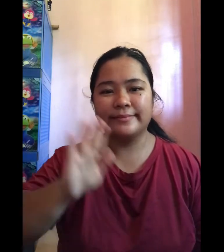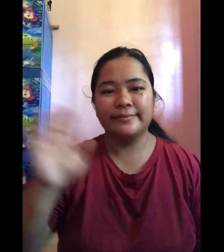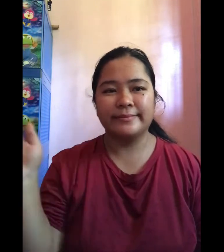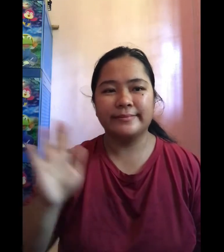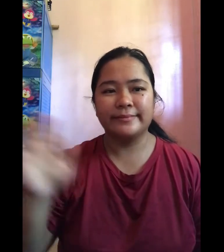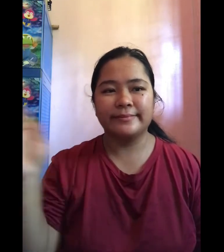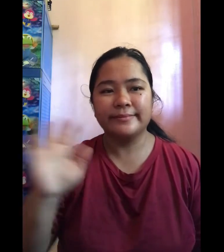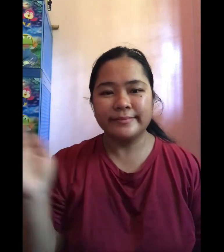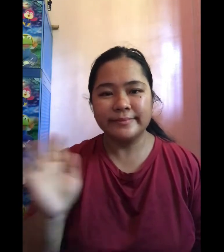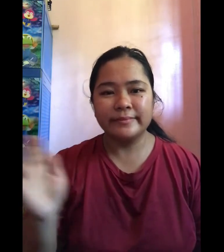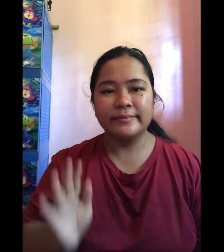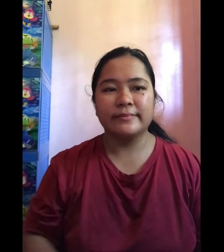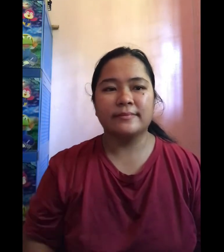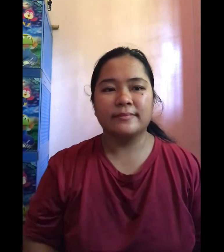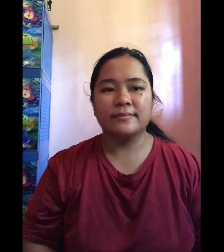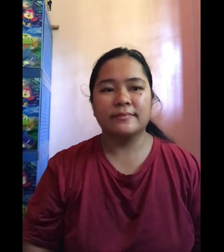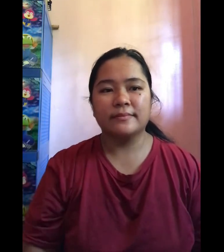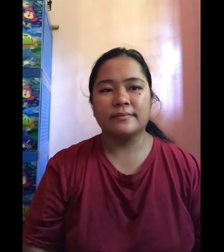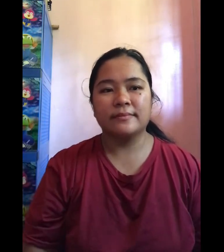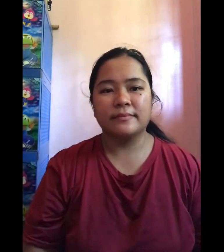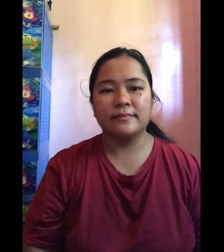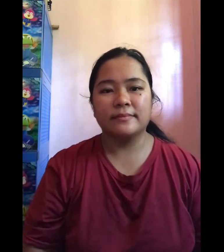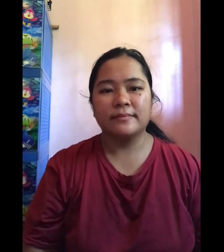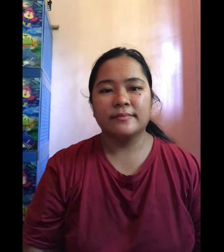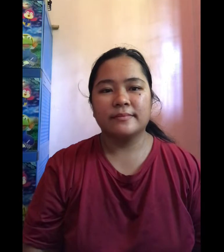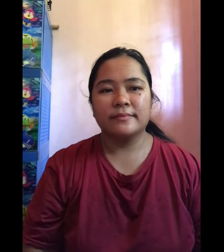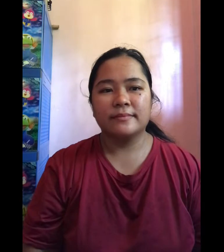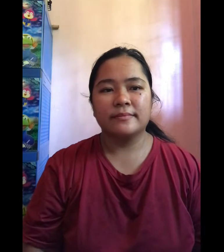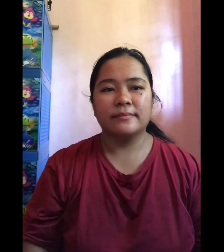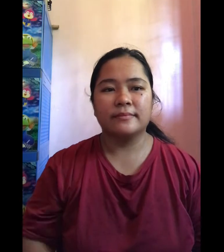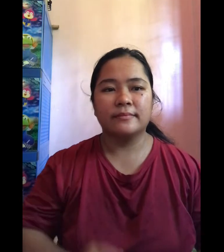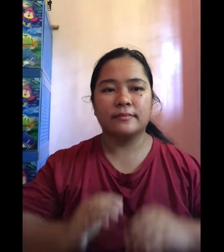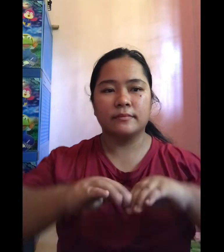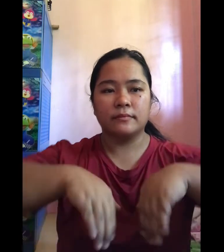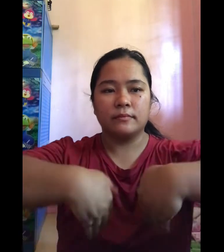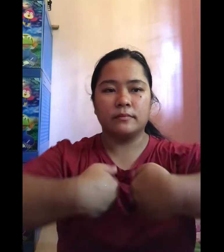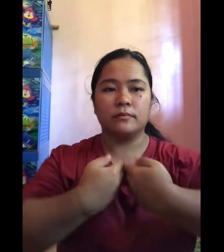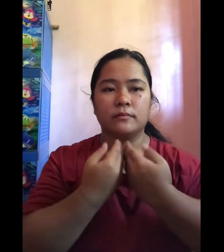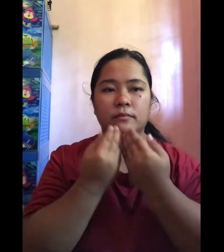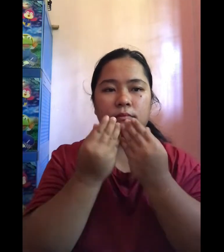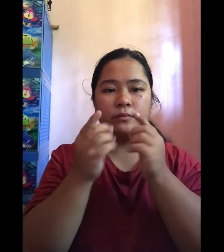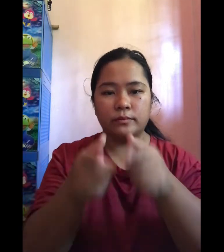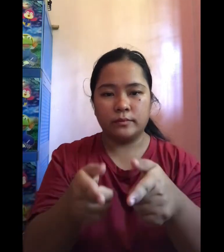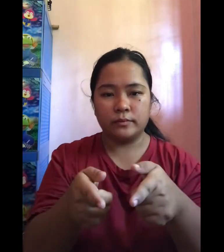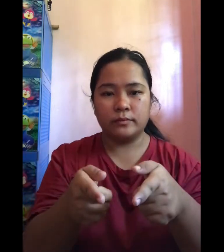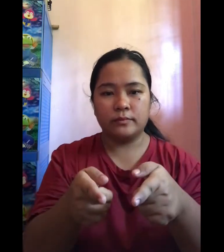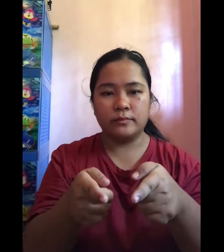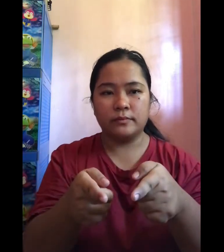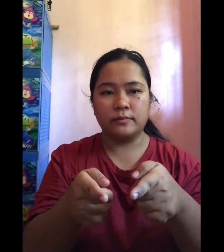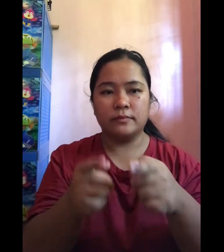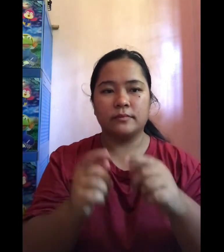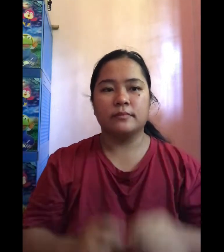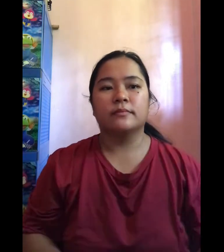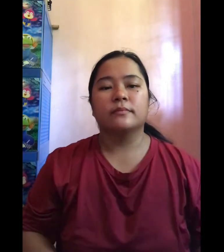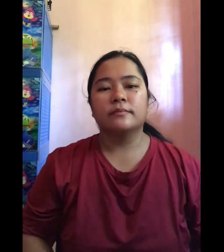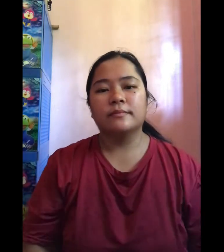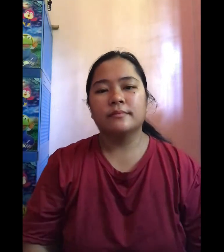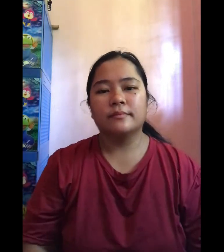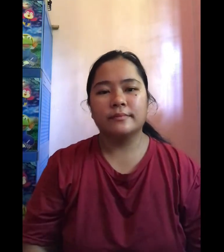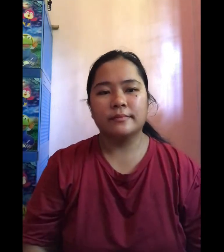hi, hi. And then how to ask, how are you? You go, how are you? Now, if you meet a young person